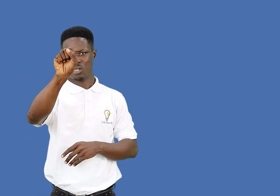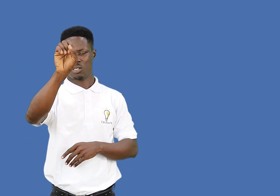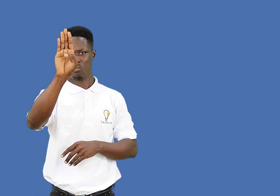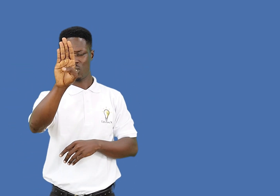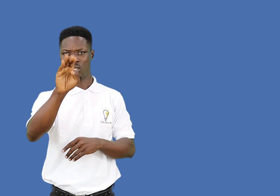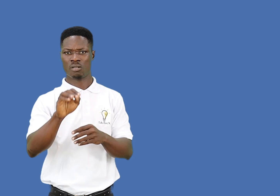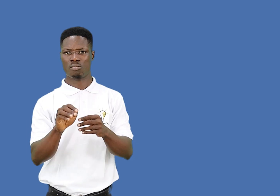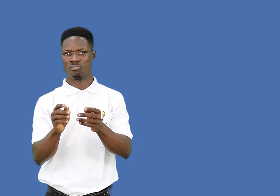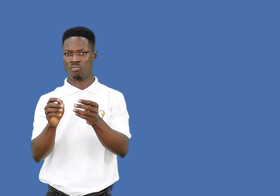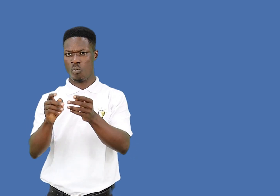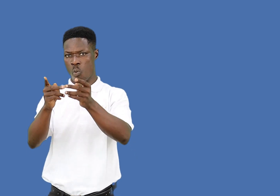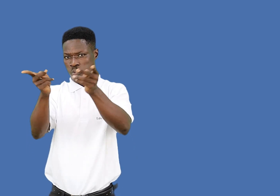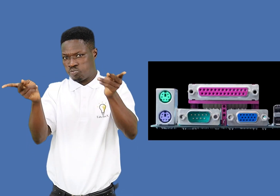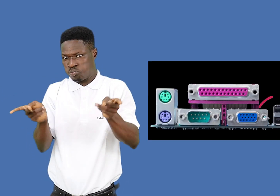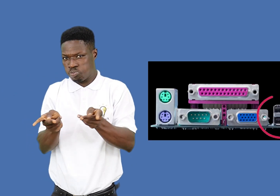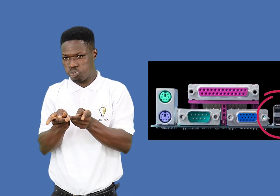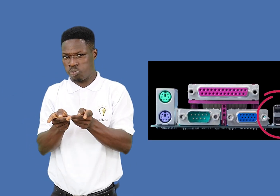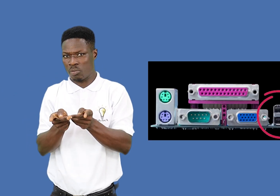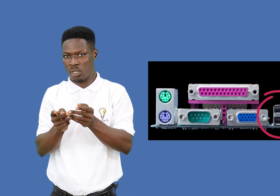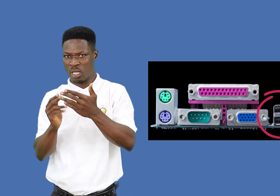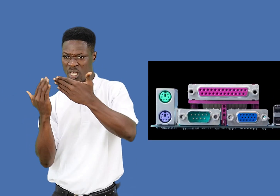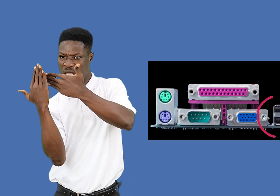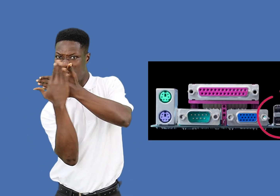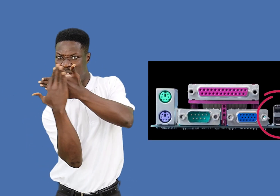The next one is the USB port.